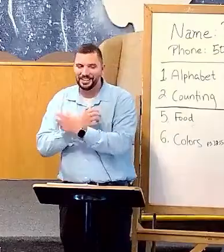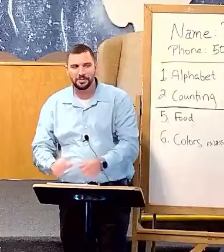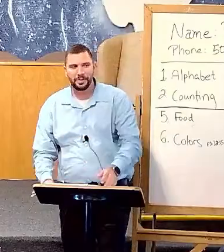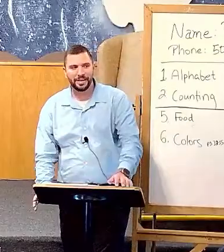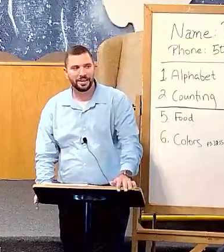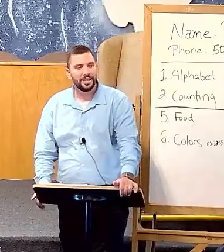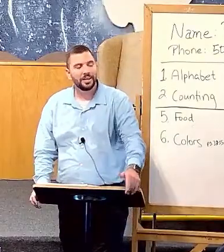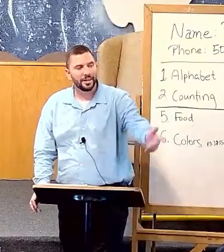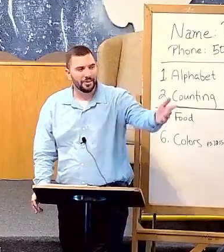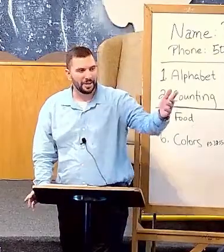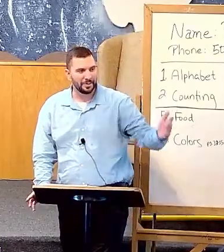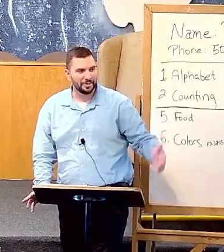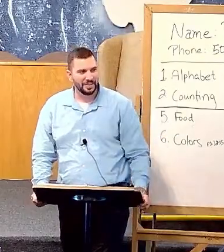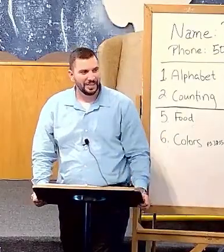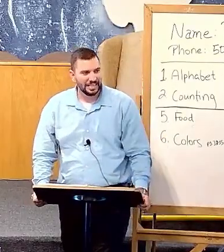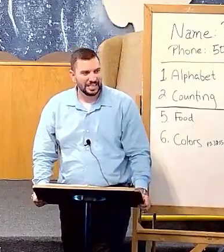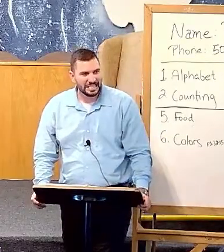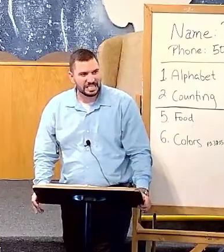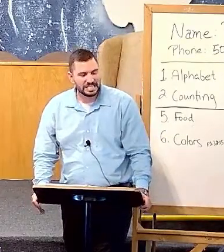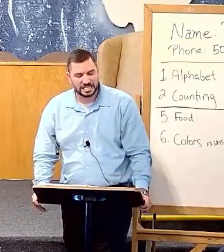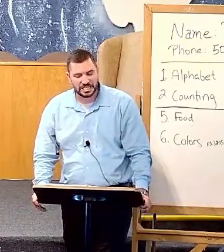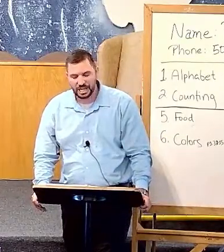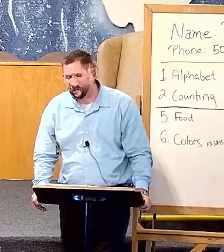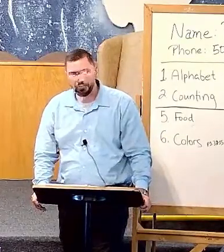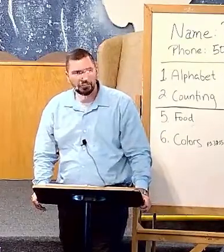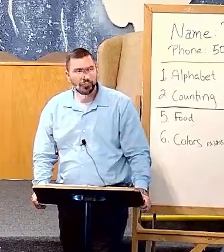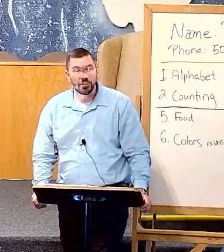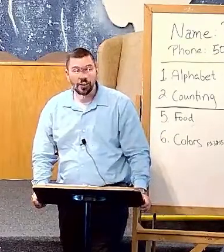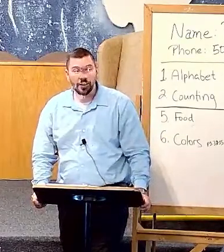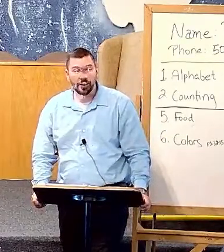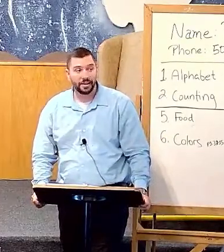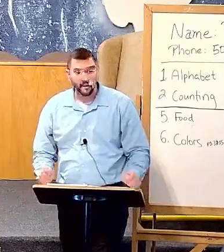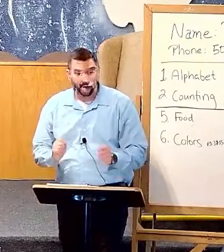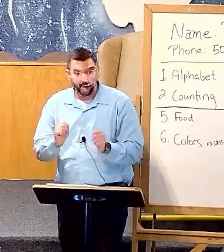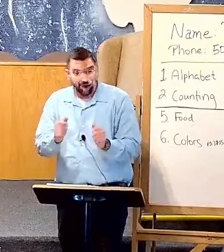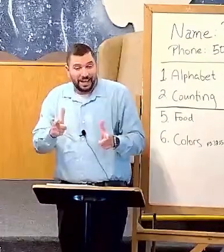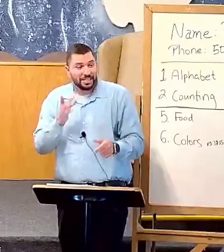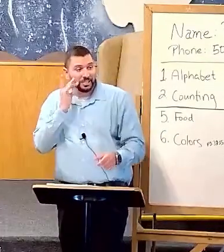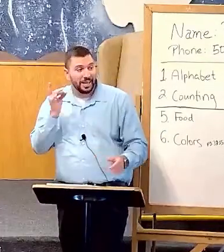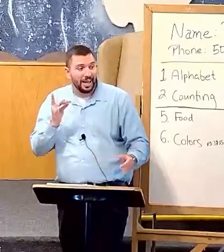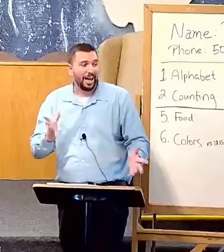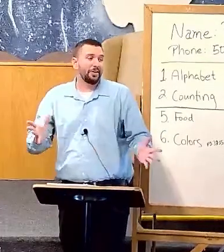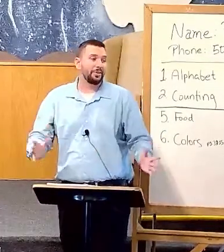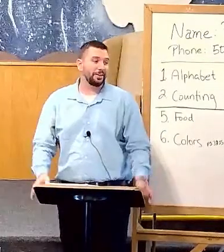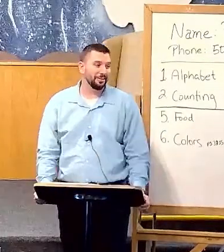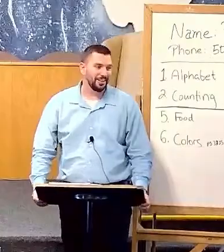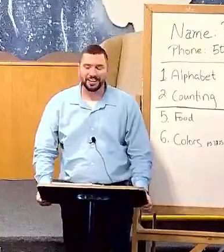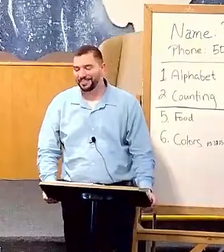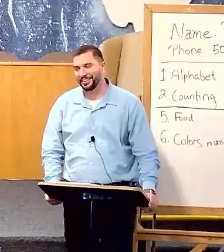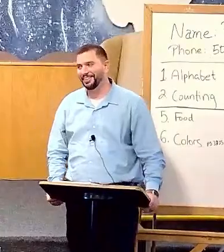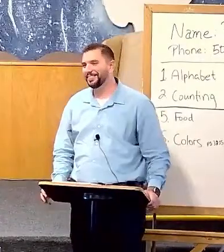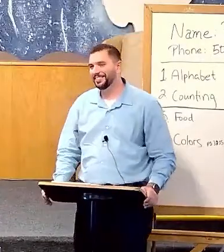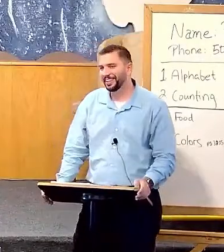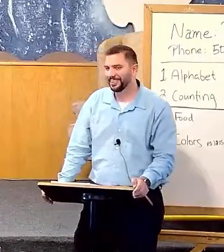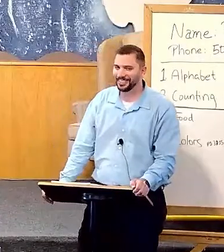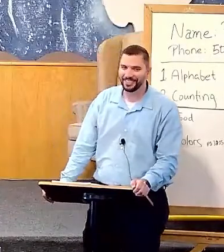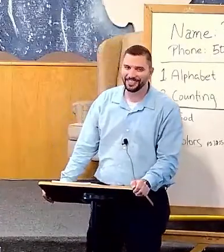bear. Another animal? Jaguar. I don't know. Fast cat. I don't know. What's